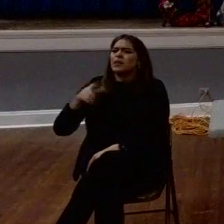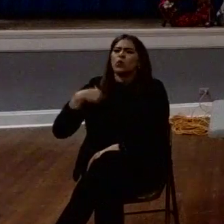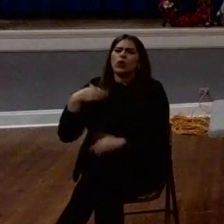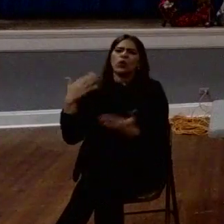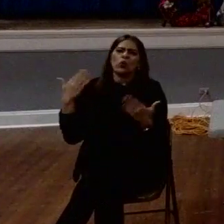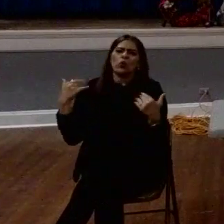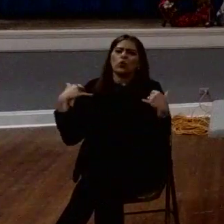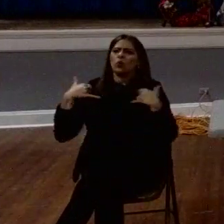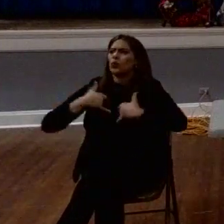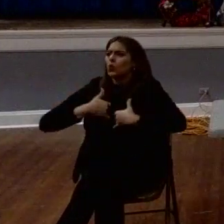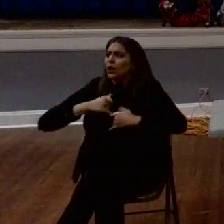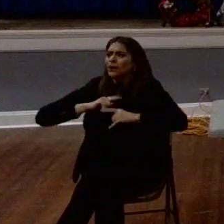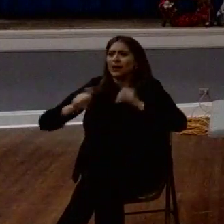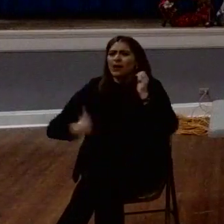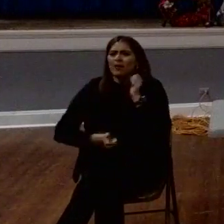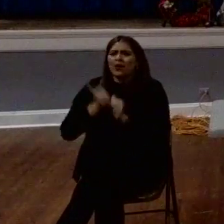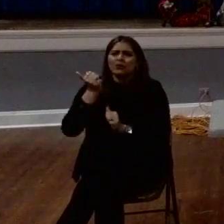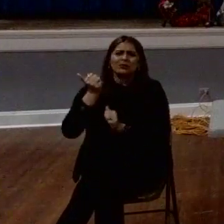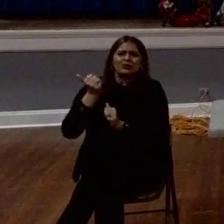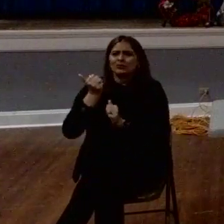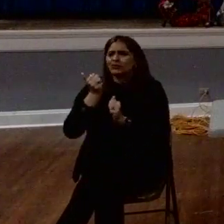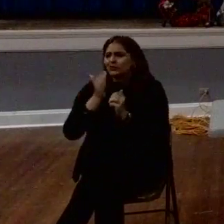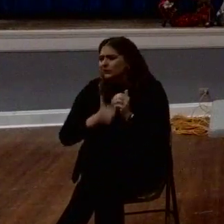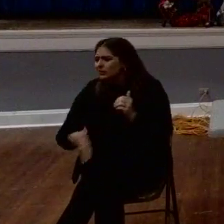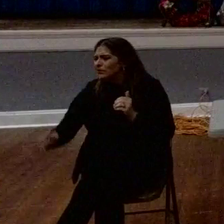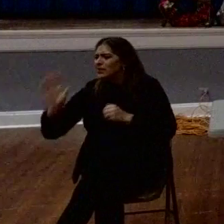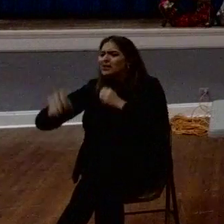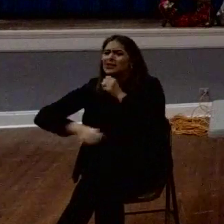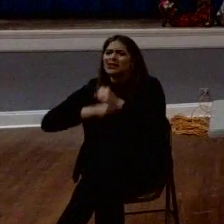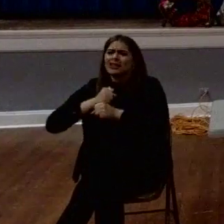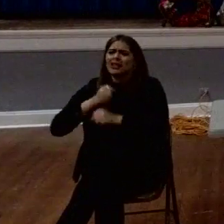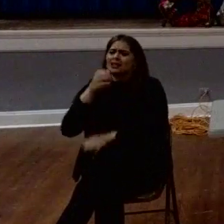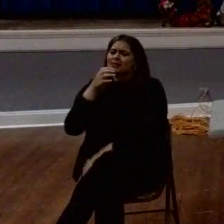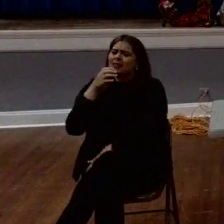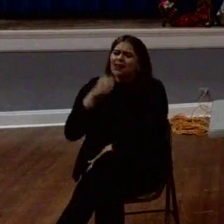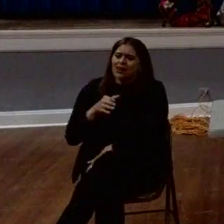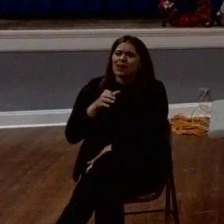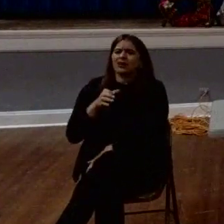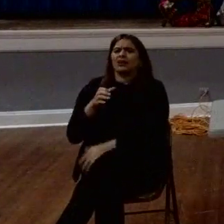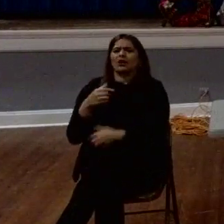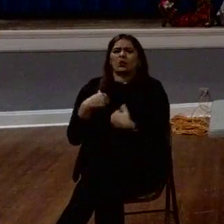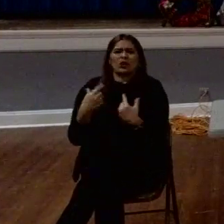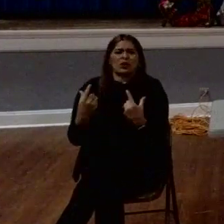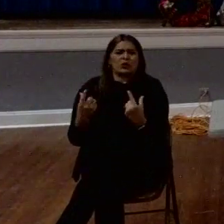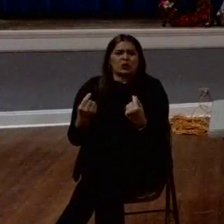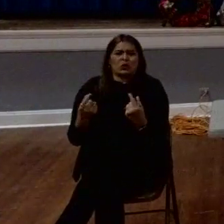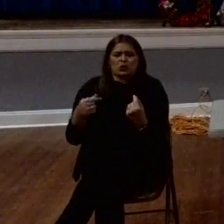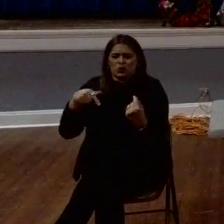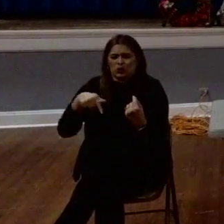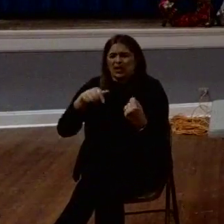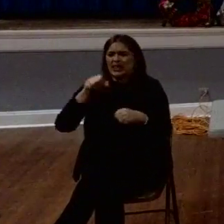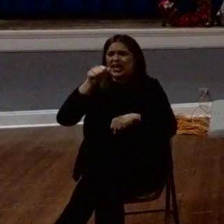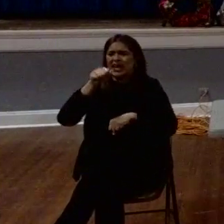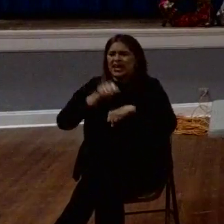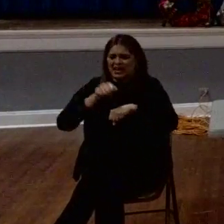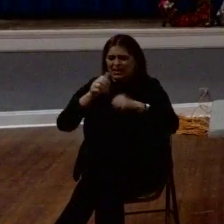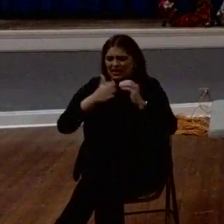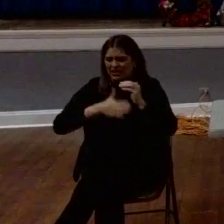jackets, but most of the time it's hot. And so what do we do with, how is that concrete